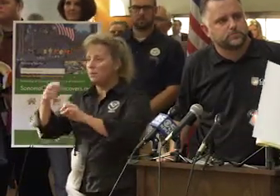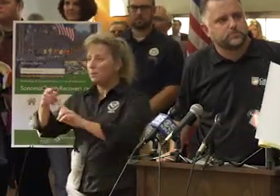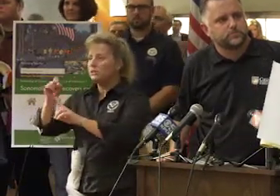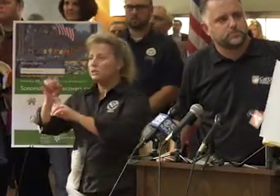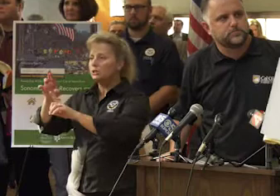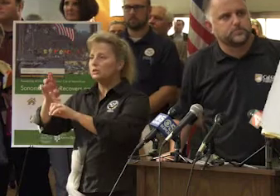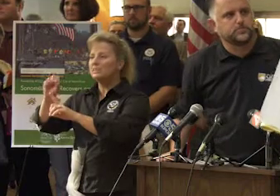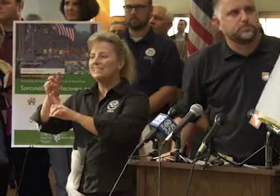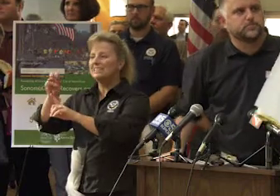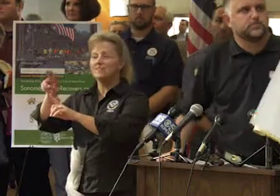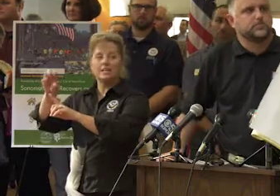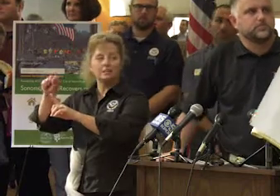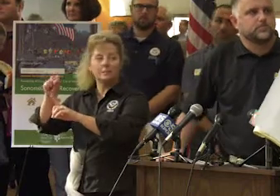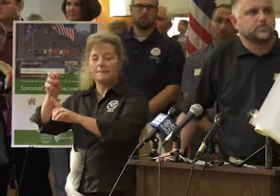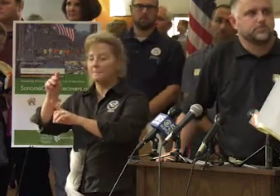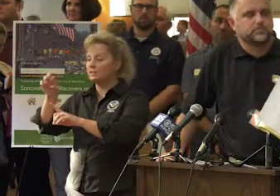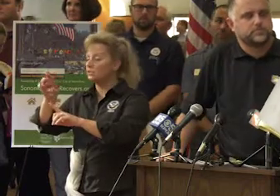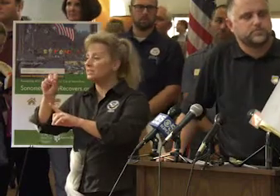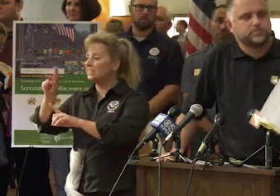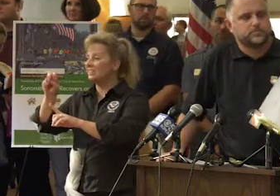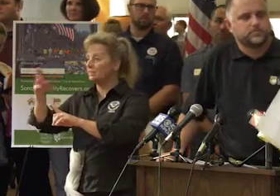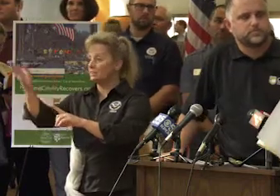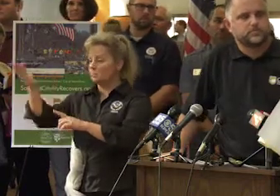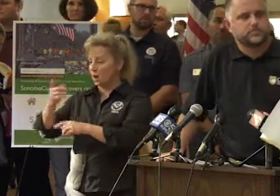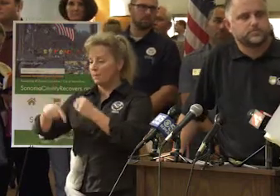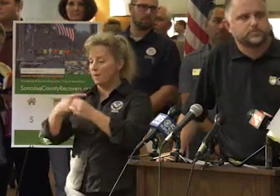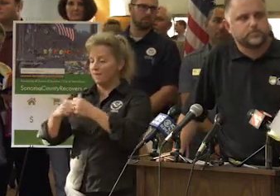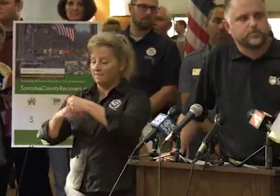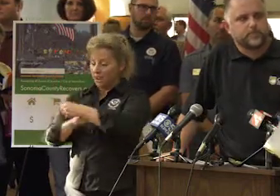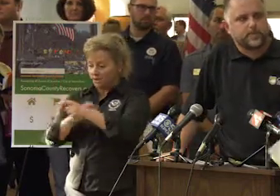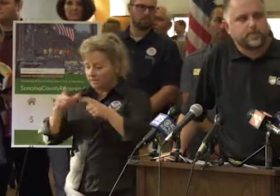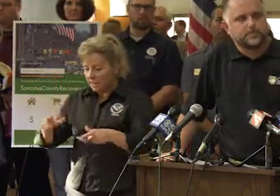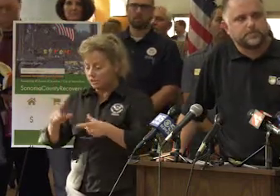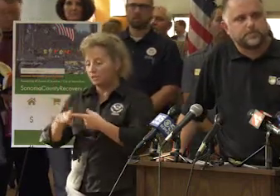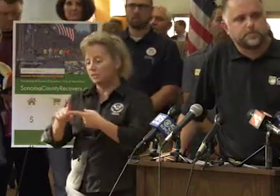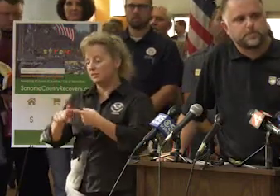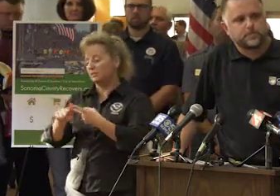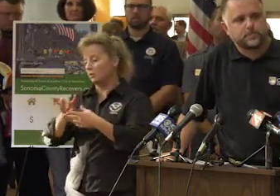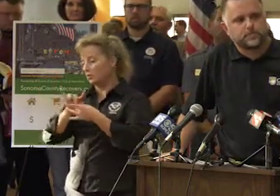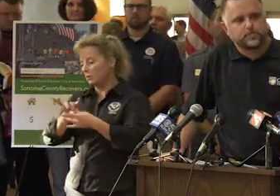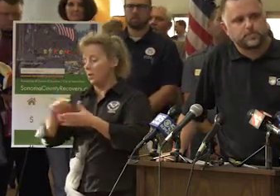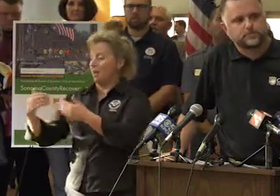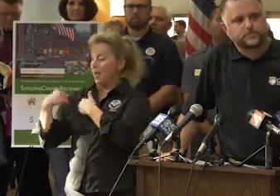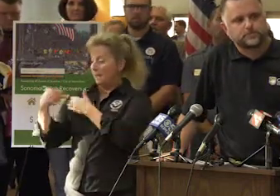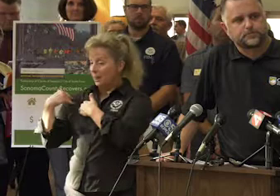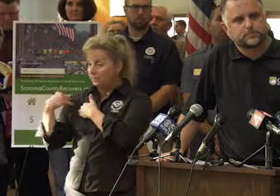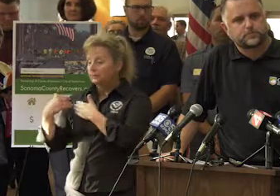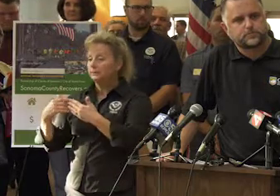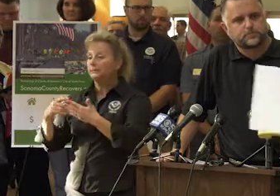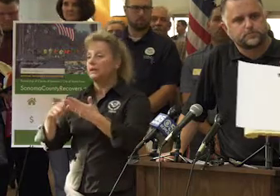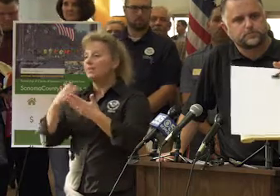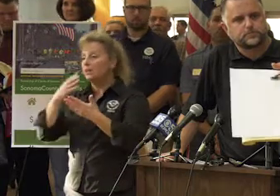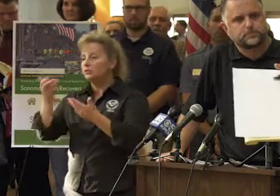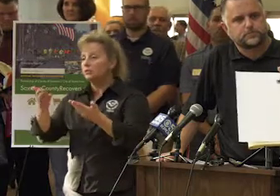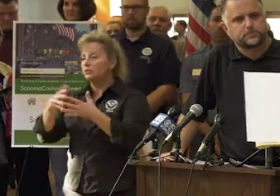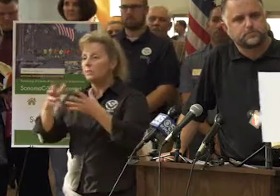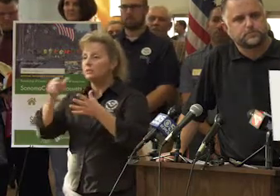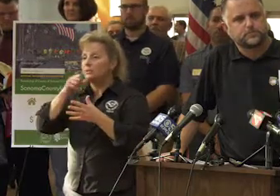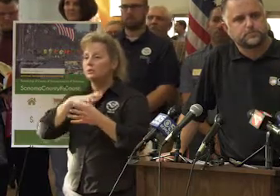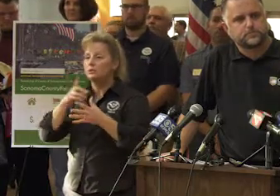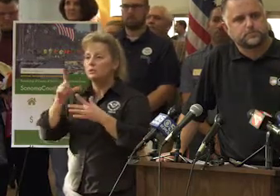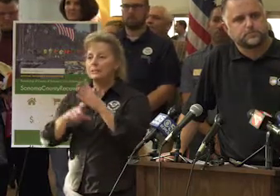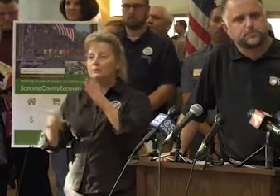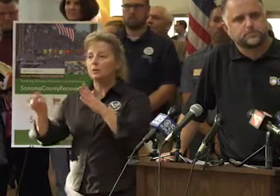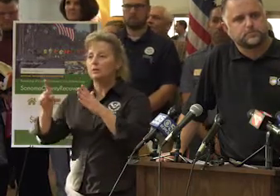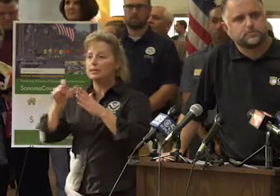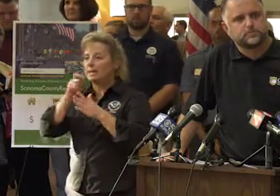name? That Mr. Stevens brought forward in regards to foundations, in regards to liability. Thank you so much, ma'am, and she disappeared. I was